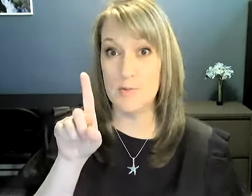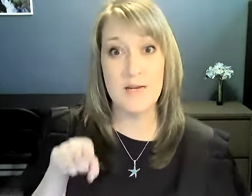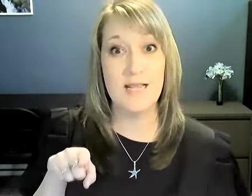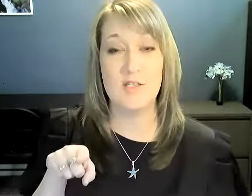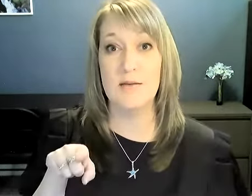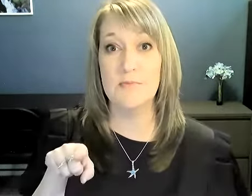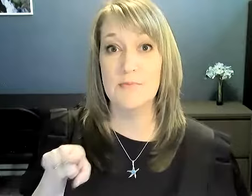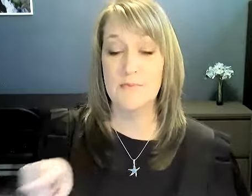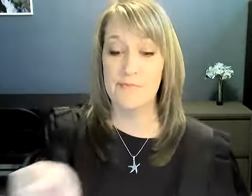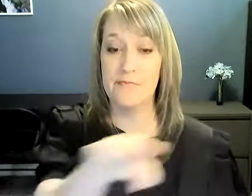one hand shape.